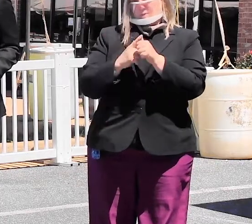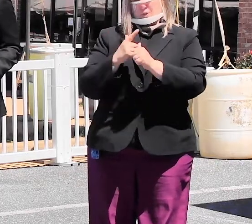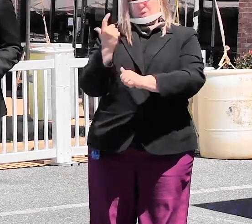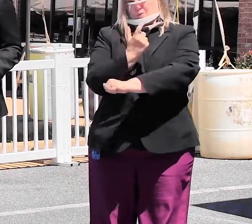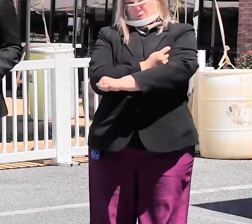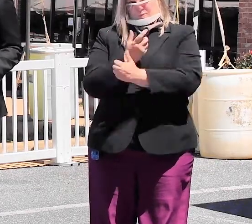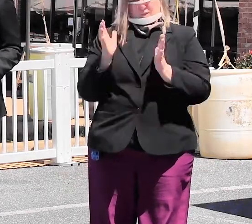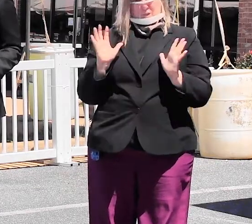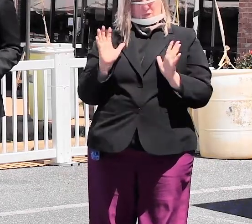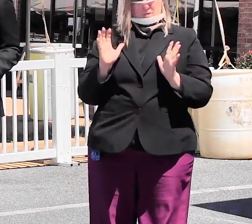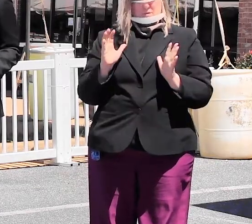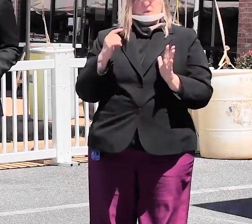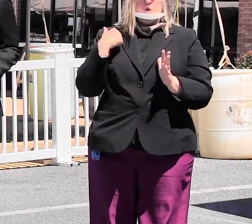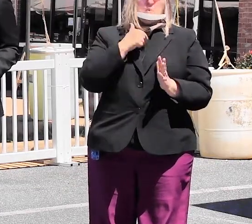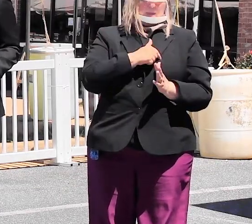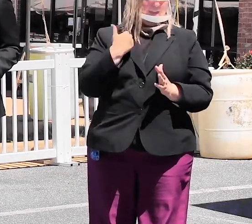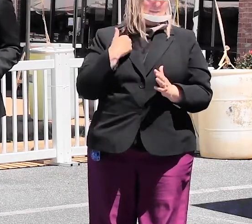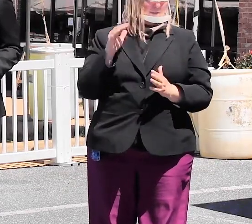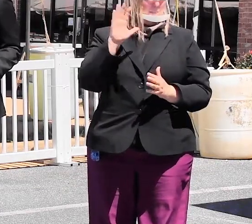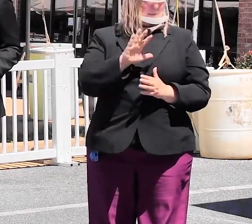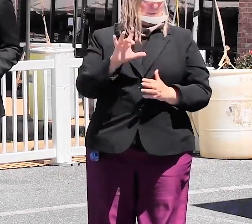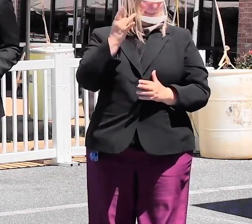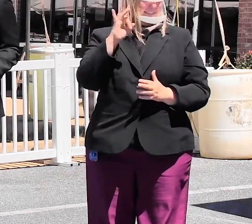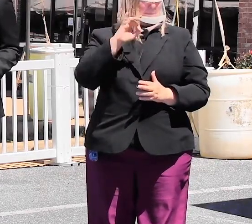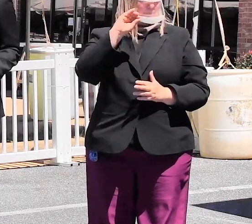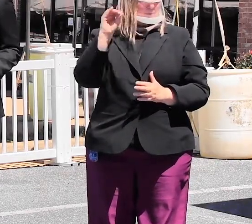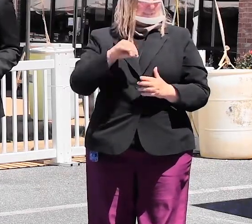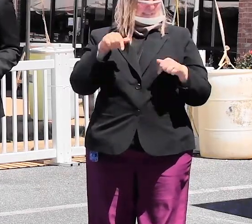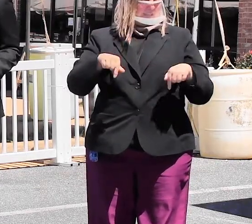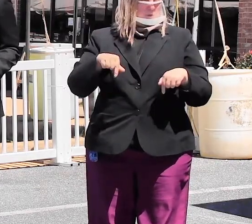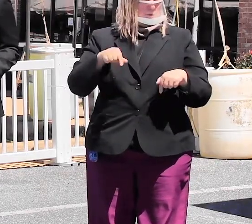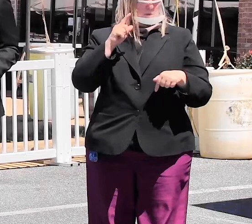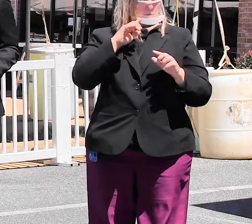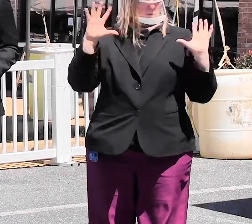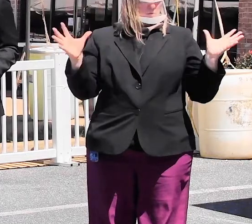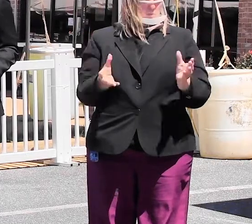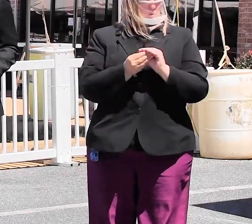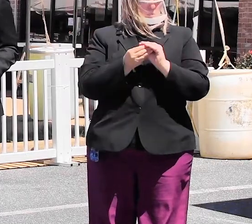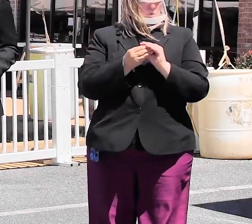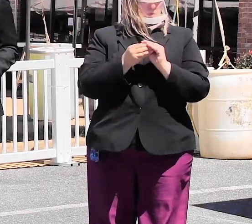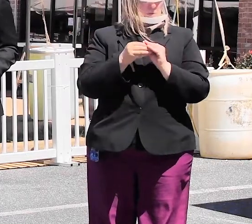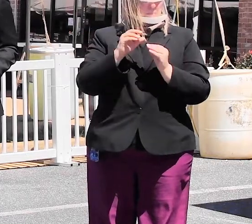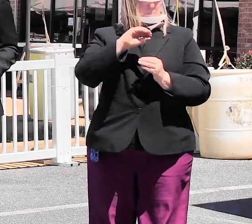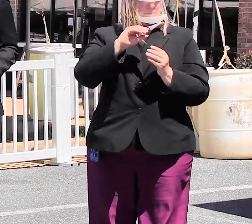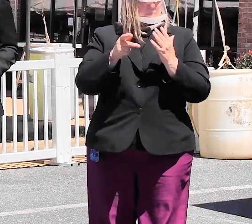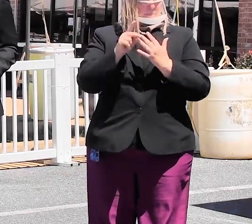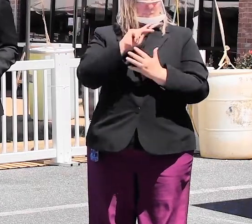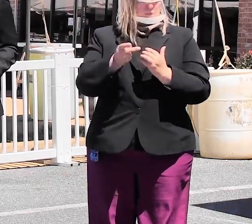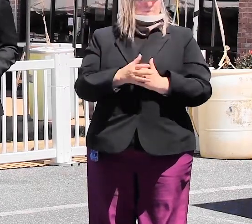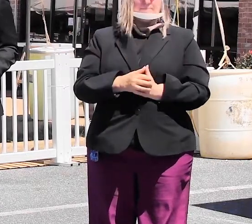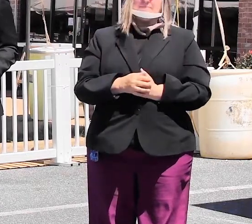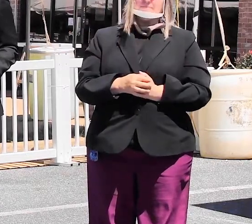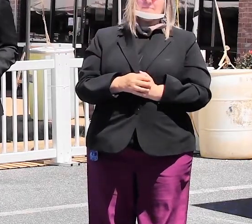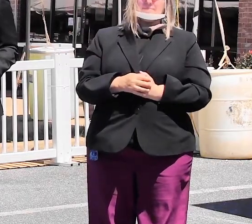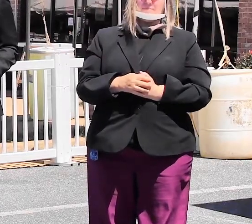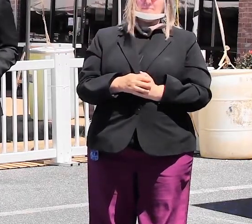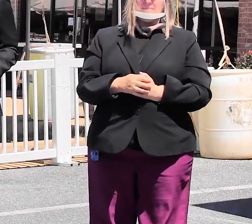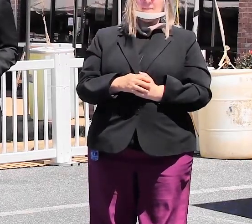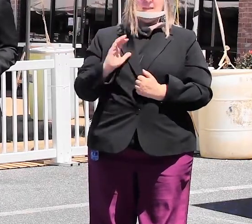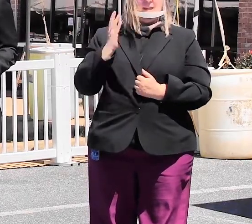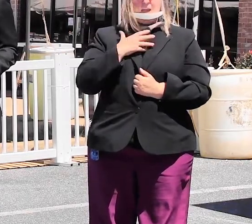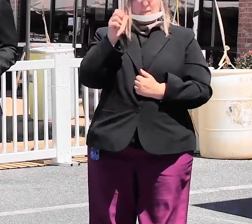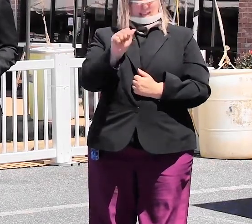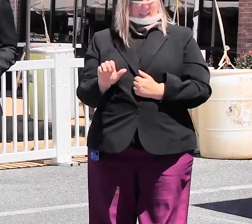dose, and we have about 18% here as far as our population. Our